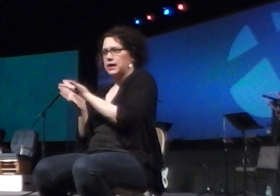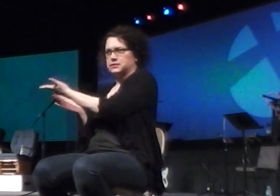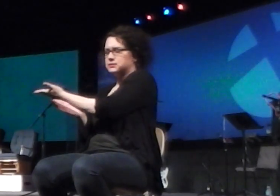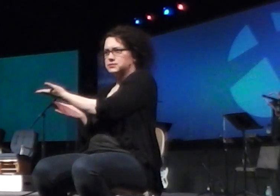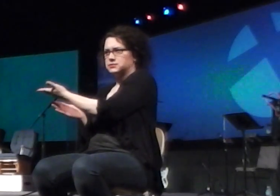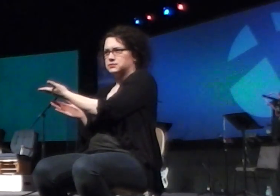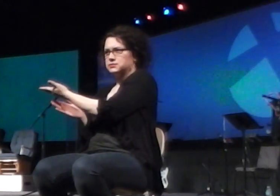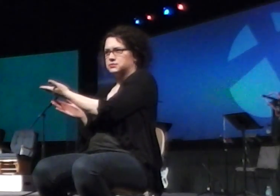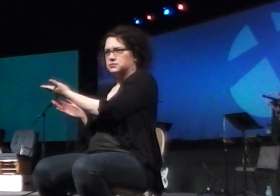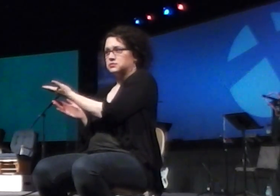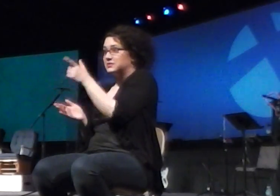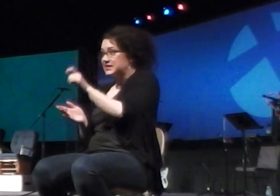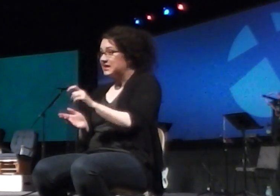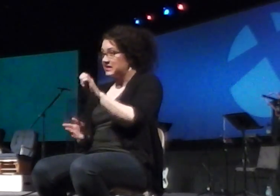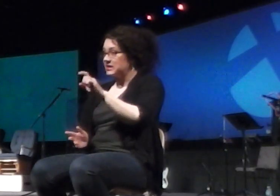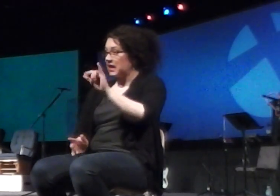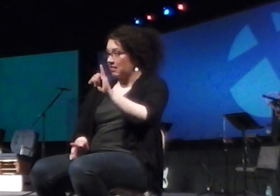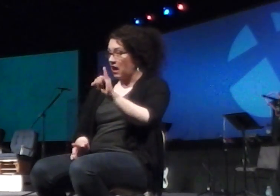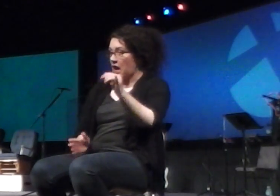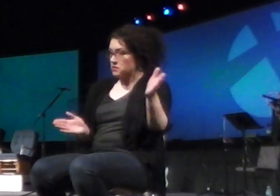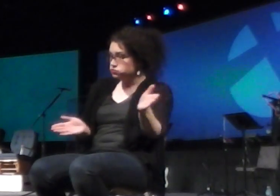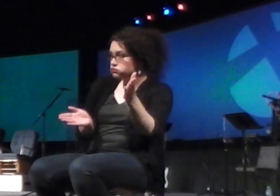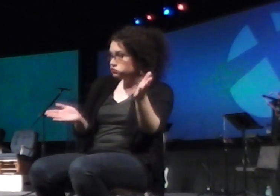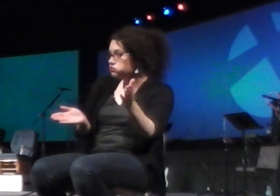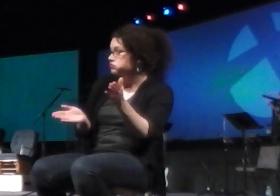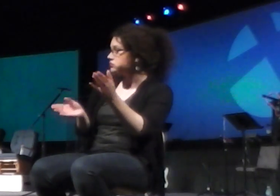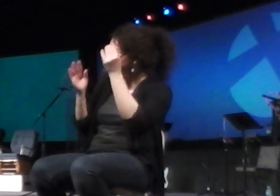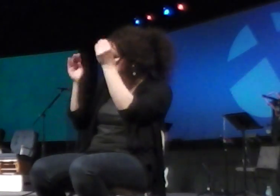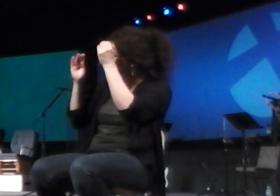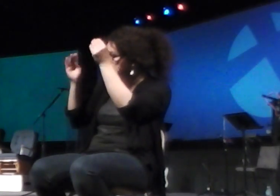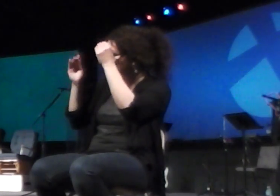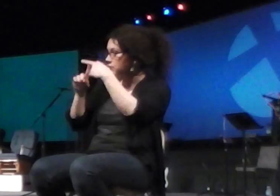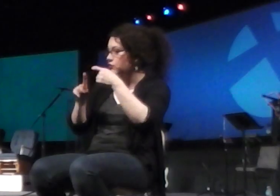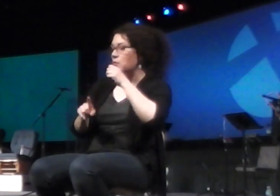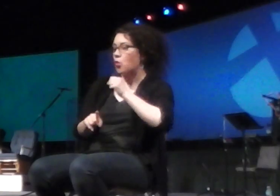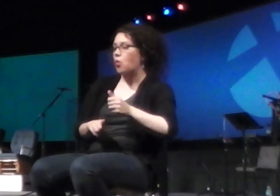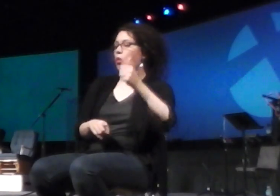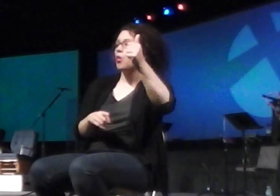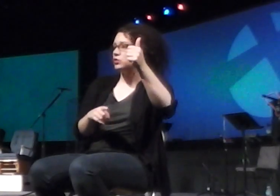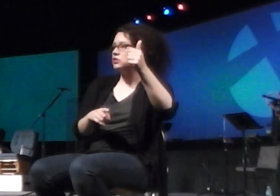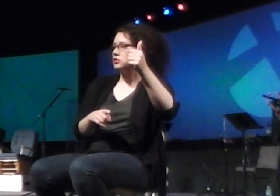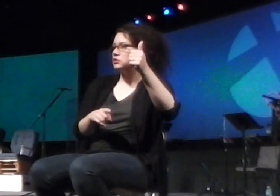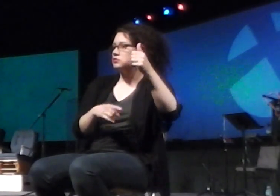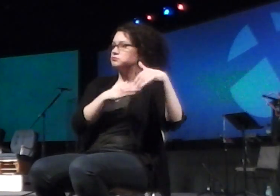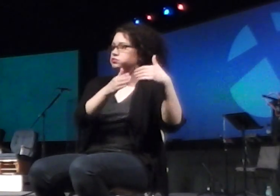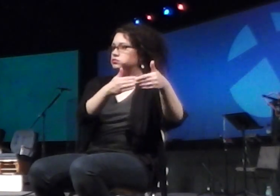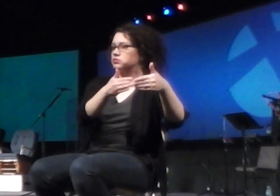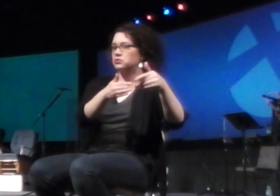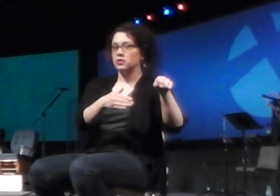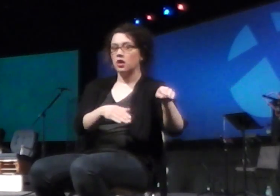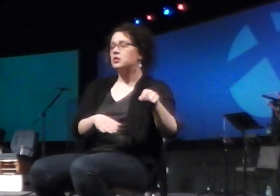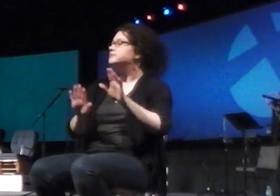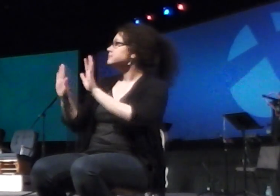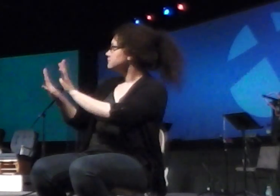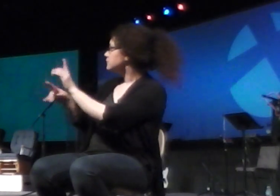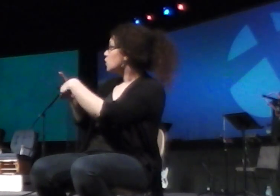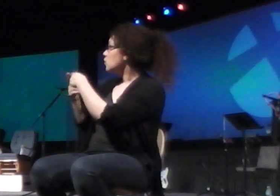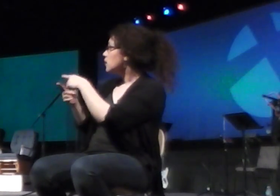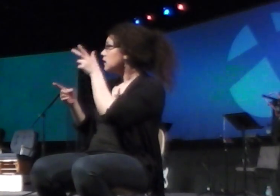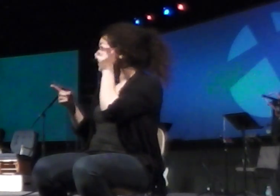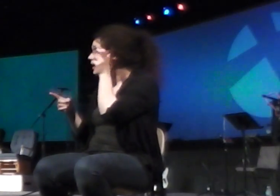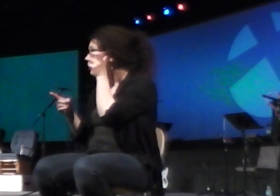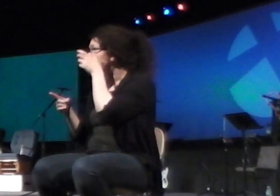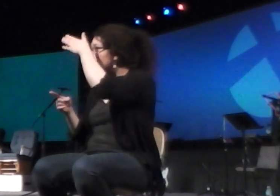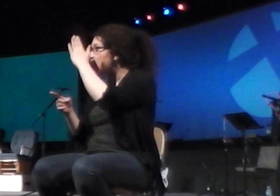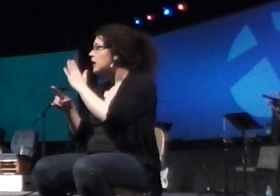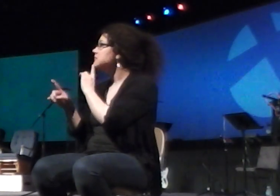needs Eli's coaching. He needs the coaching of the older generation. And Eli says, okay, when you hear the voice, here's what